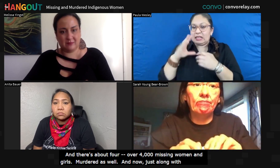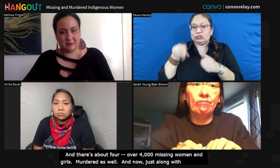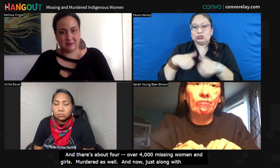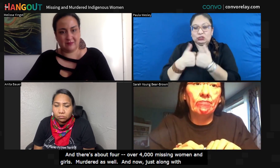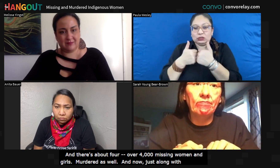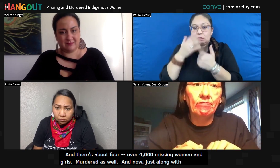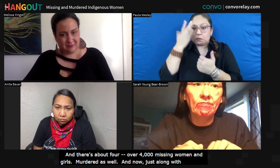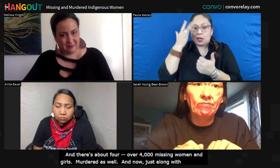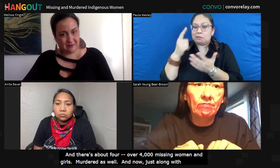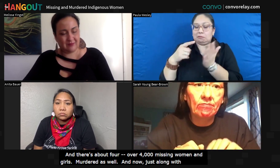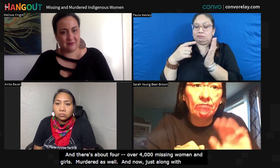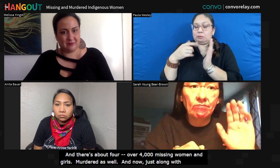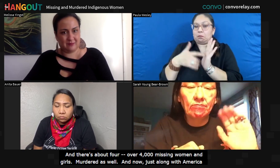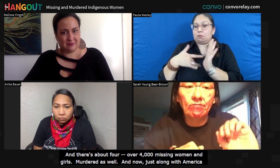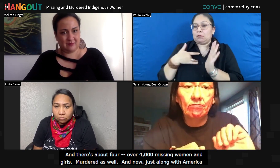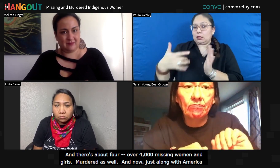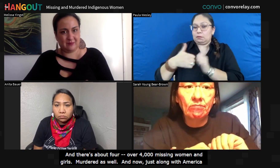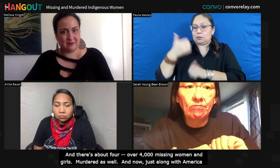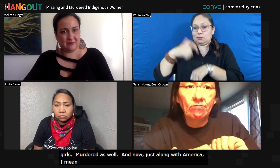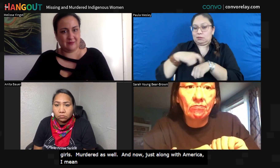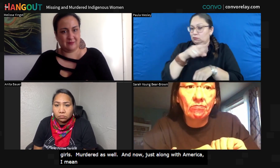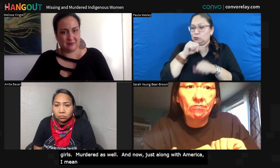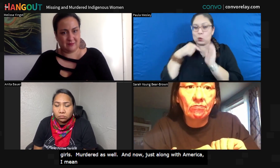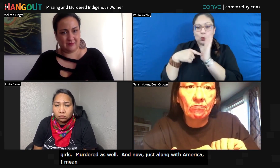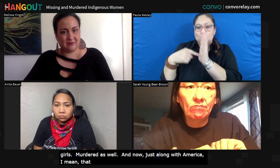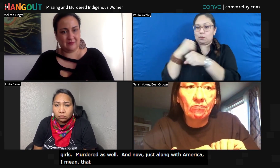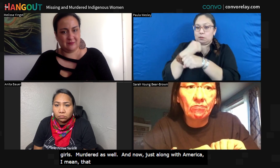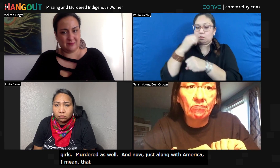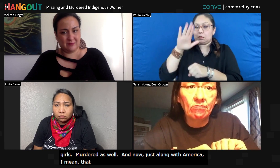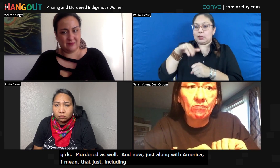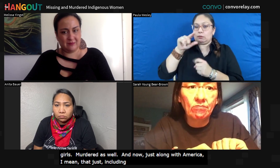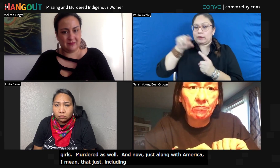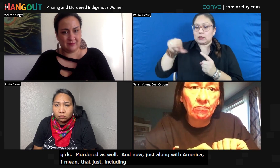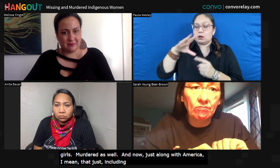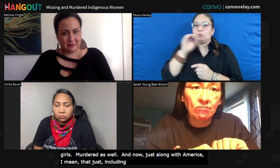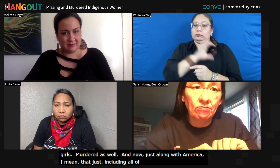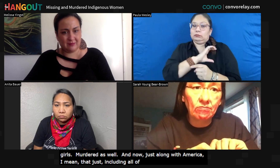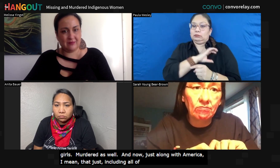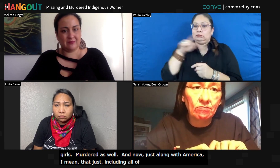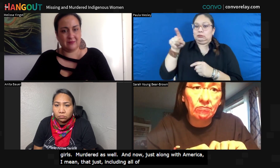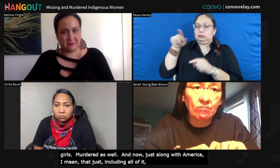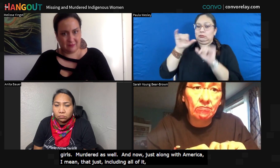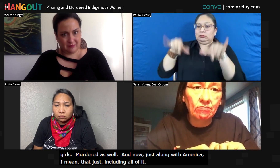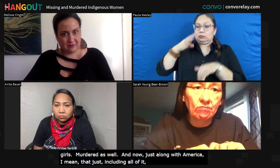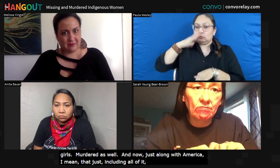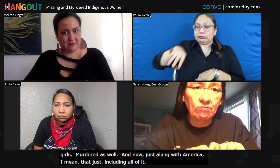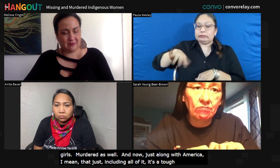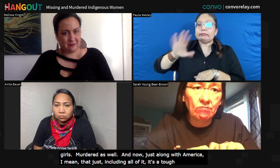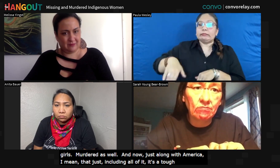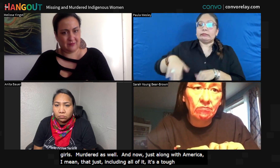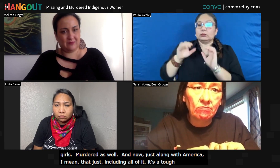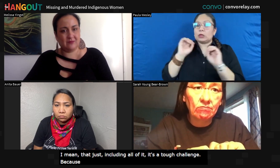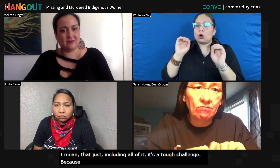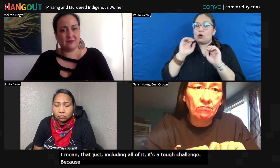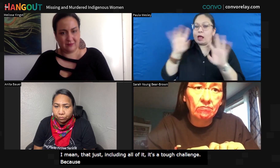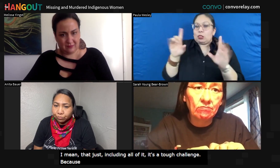including all of it, it's a tough challenge because again, it's not shown, it's not